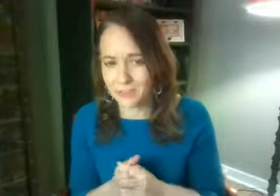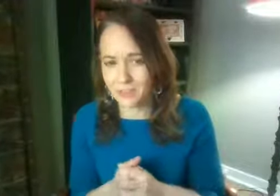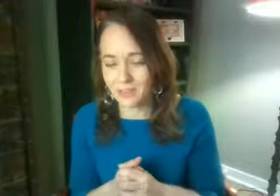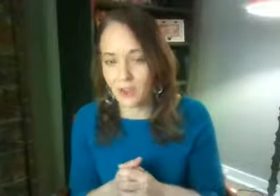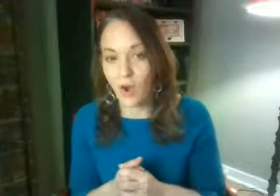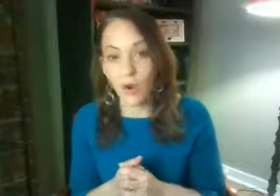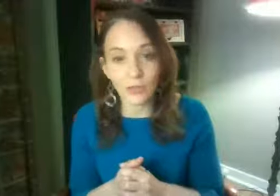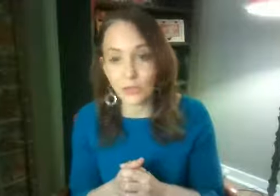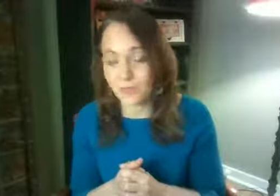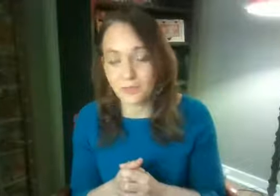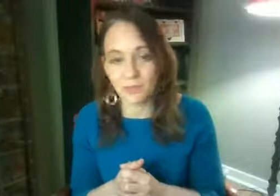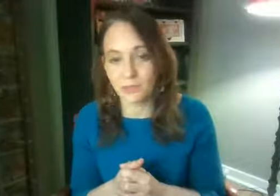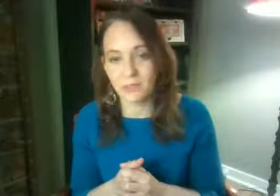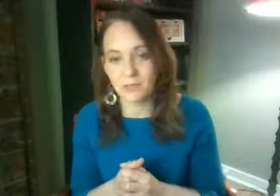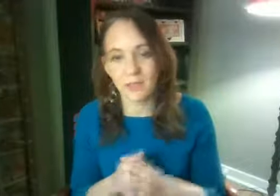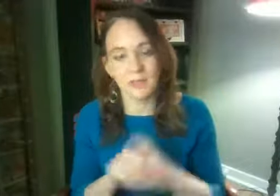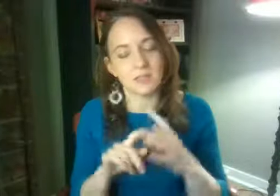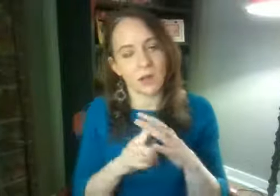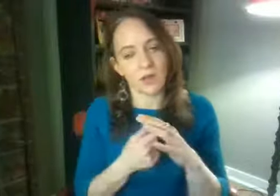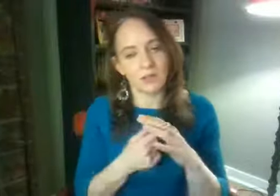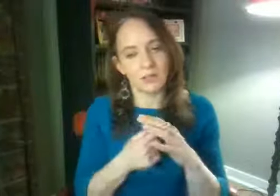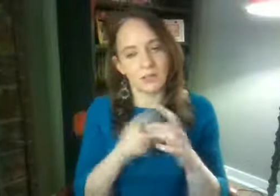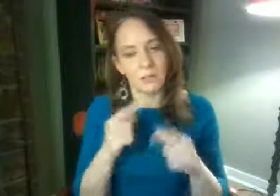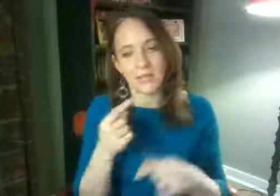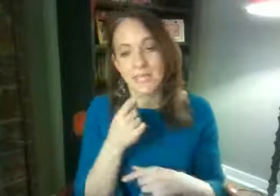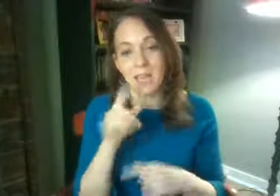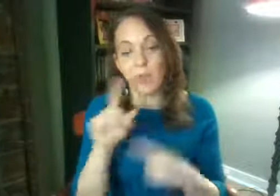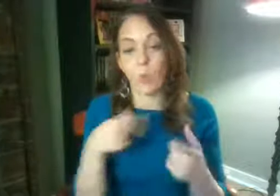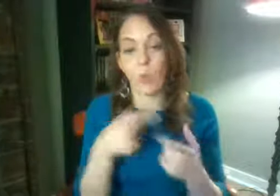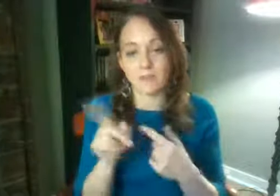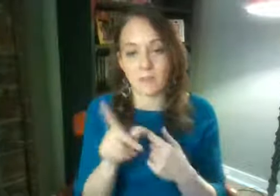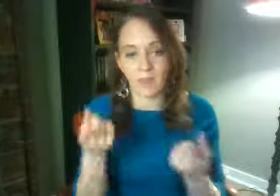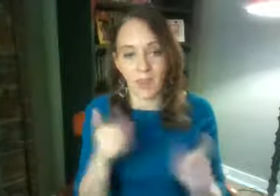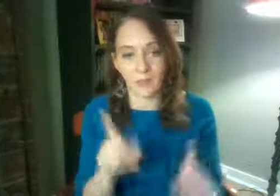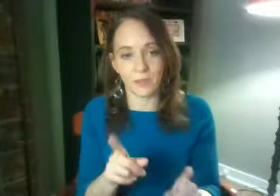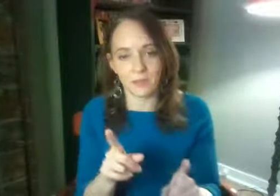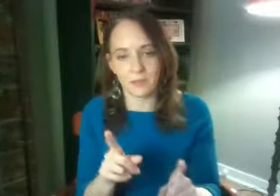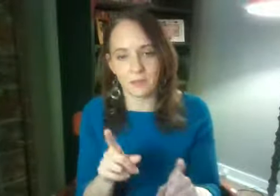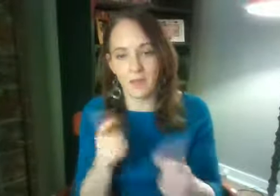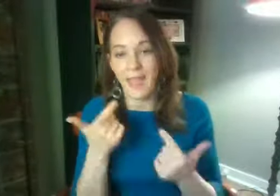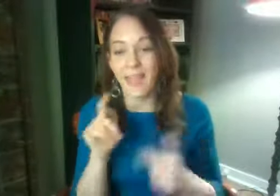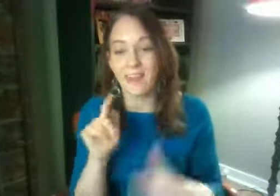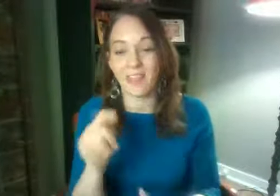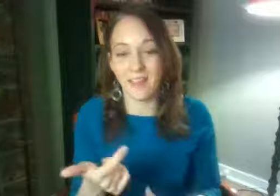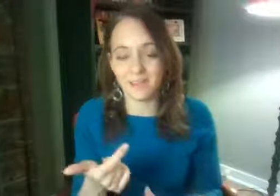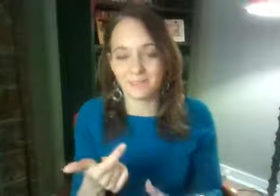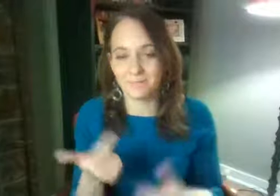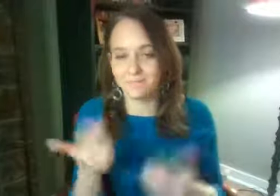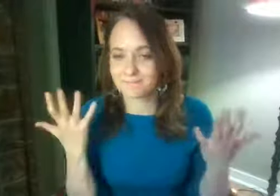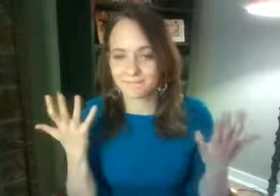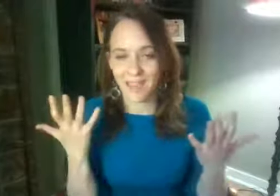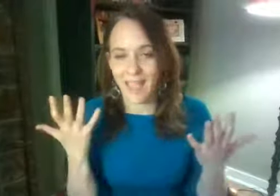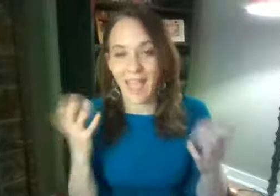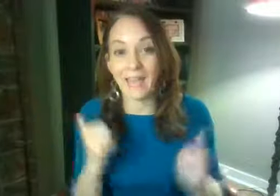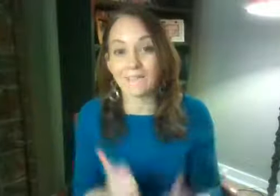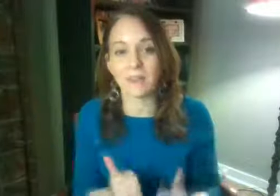language, all you have to do is start by saying when something happened, and then